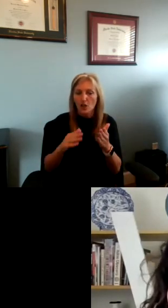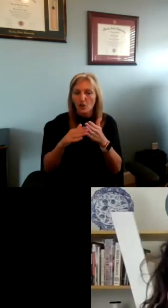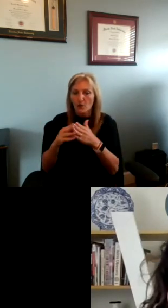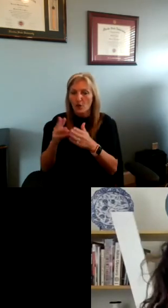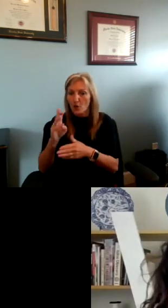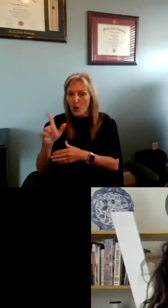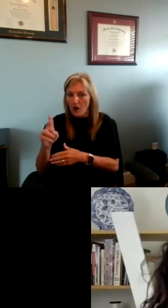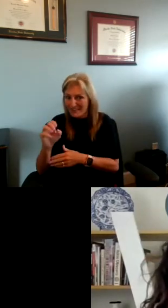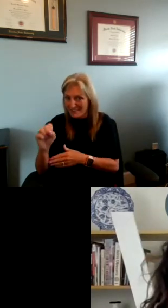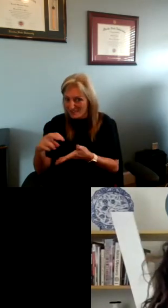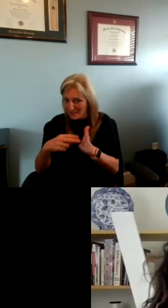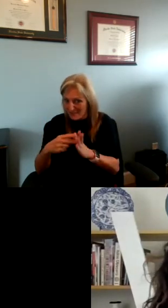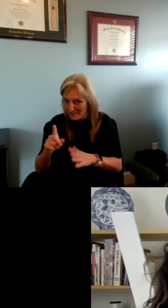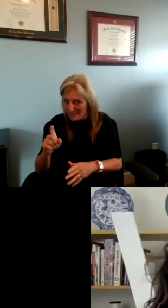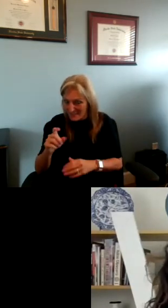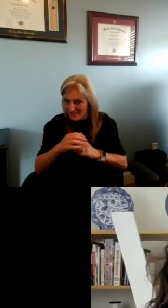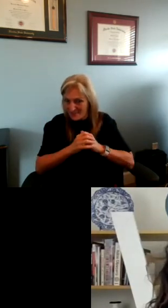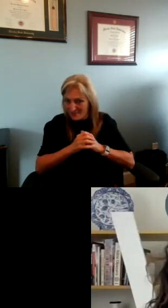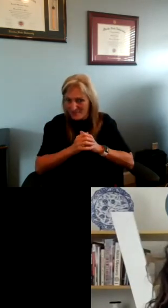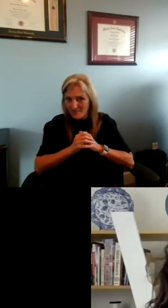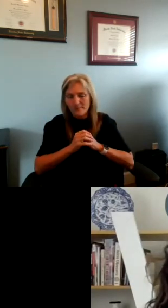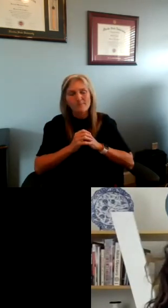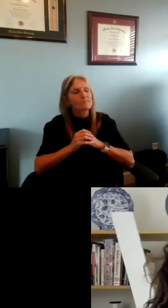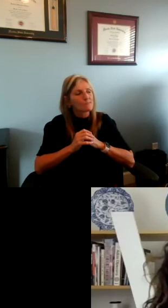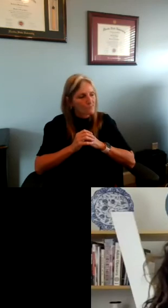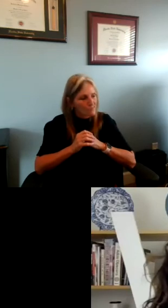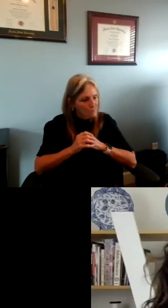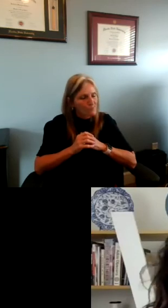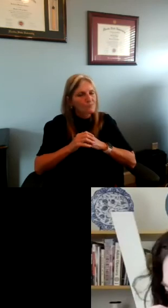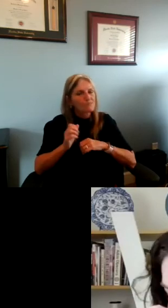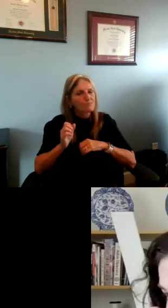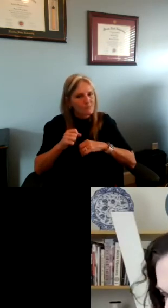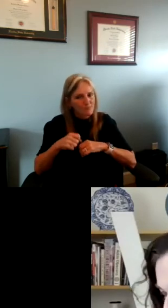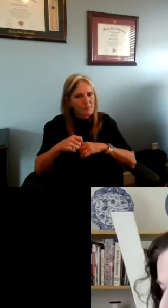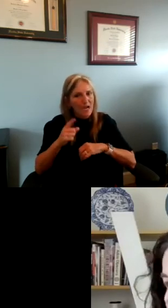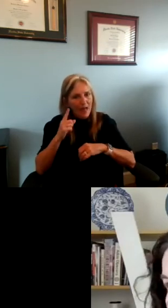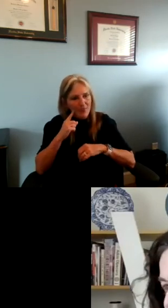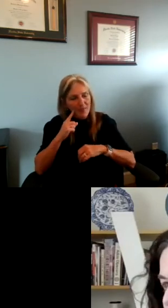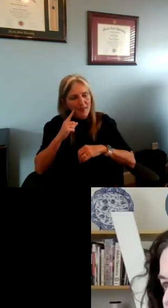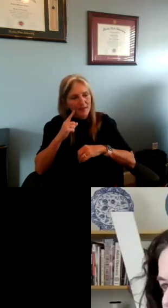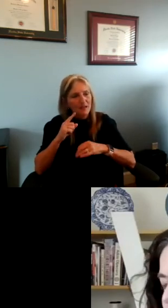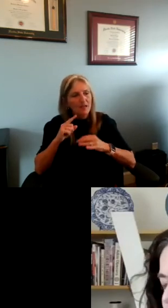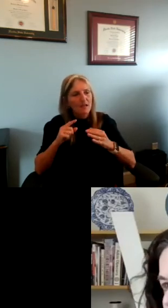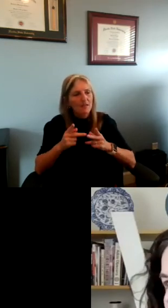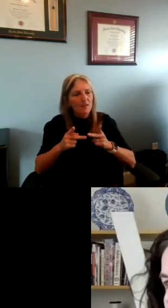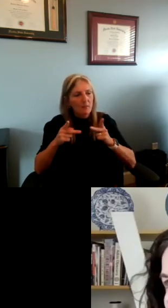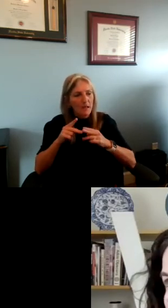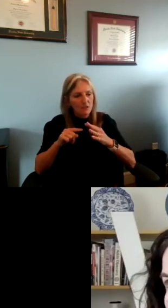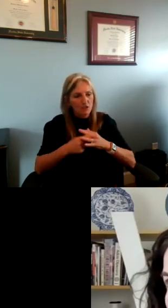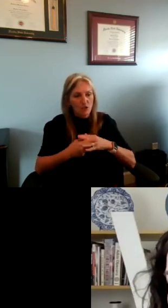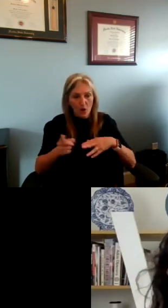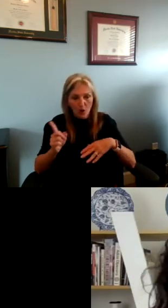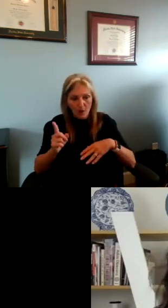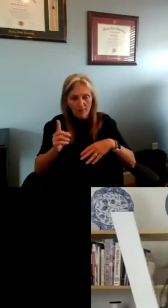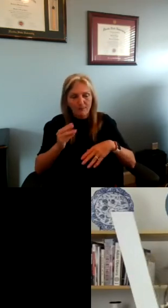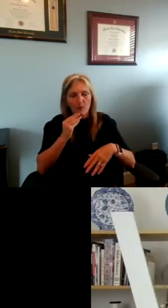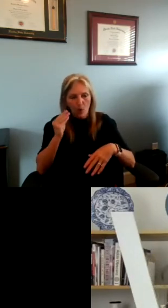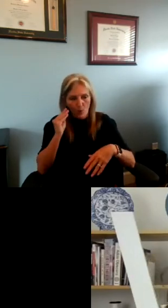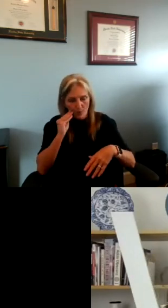means? Yeah, I think the place to start is at home. If I believe if